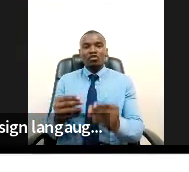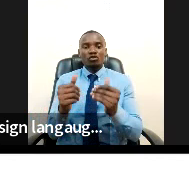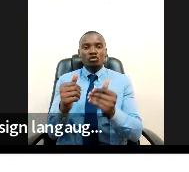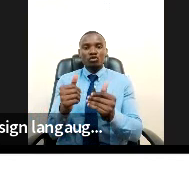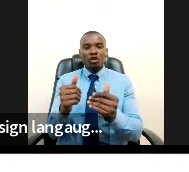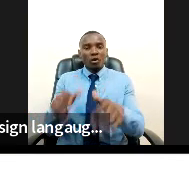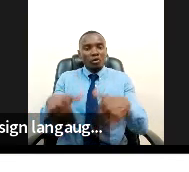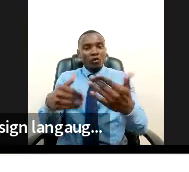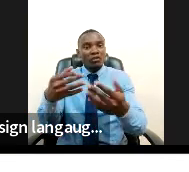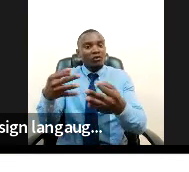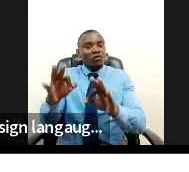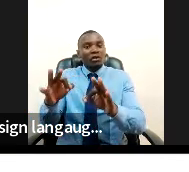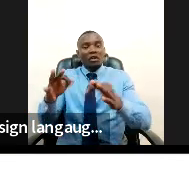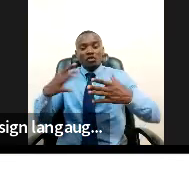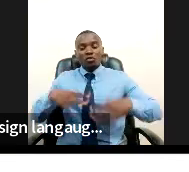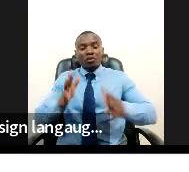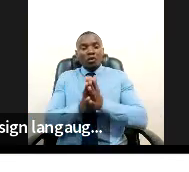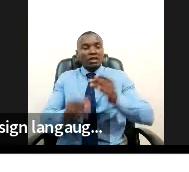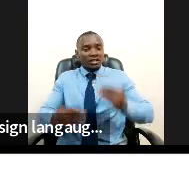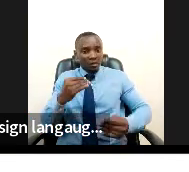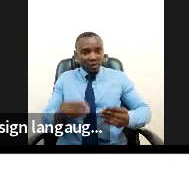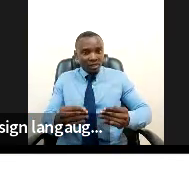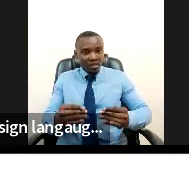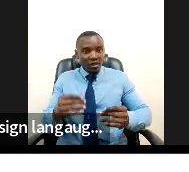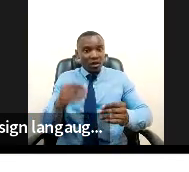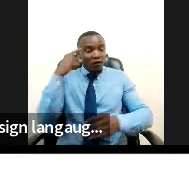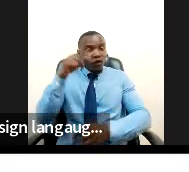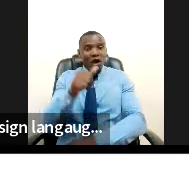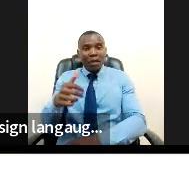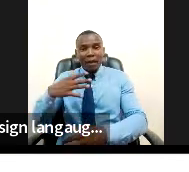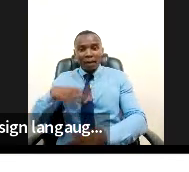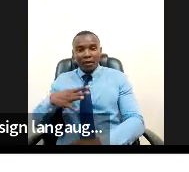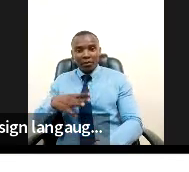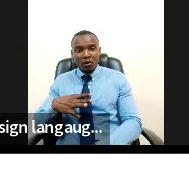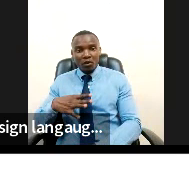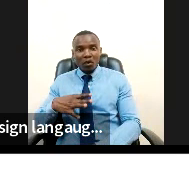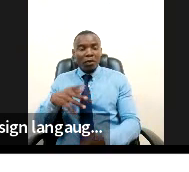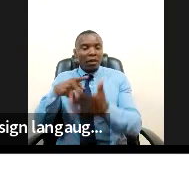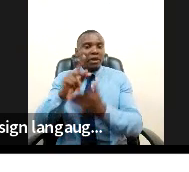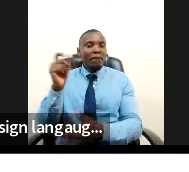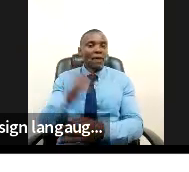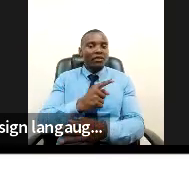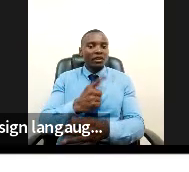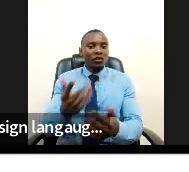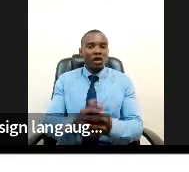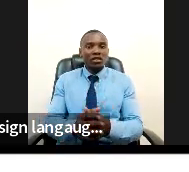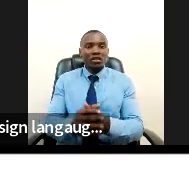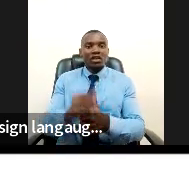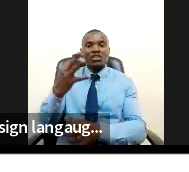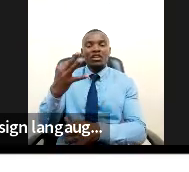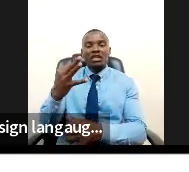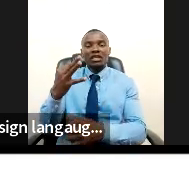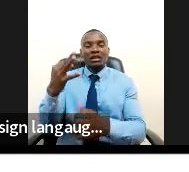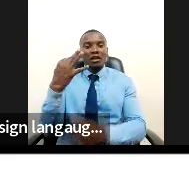to people with disabilities. For other people, it will be a monthly fee of $3.99. We only